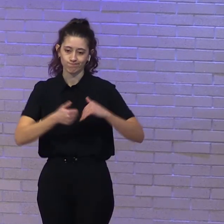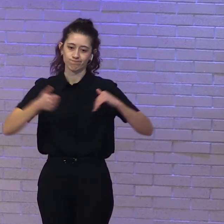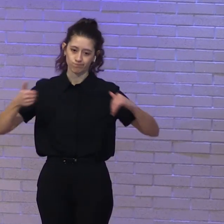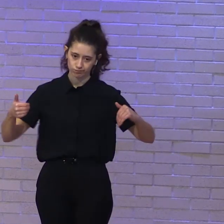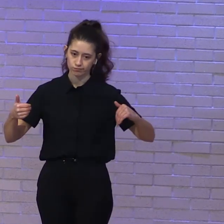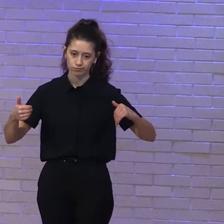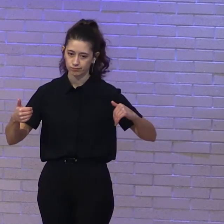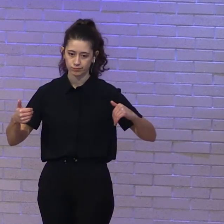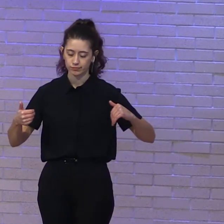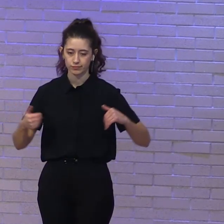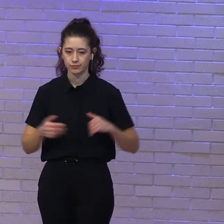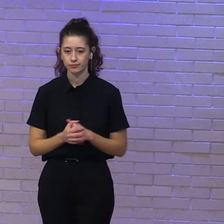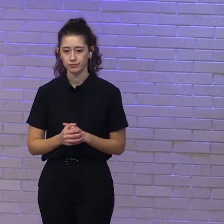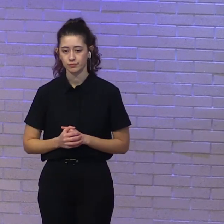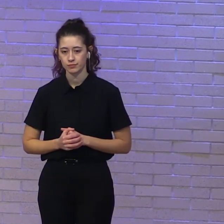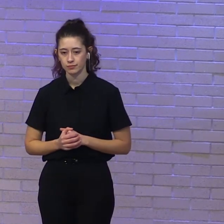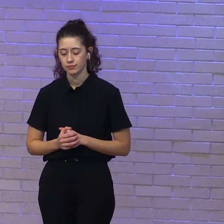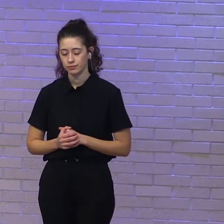I was